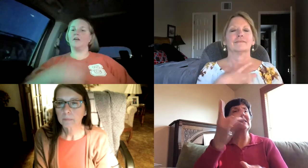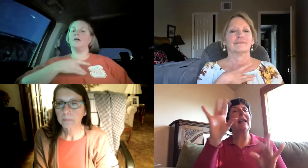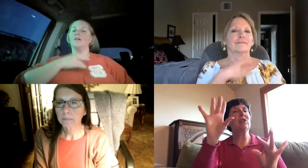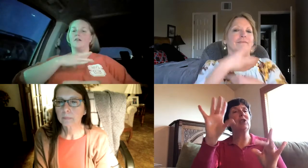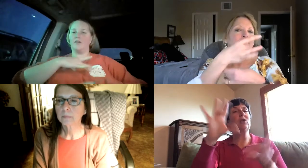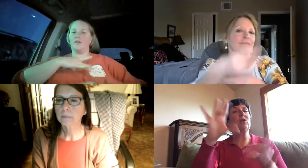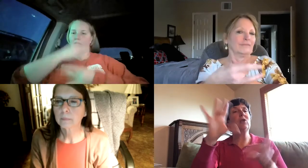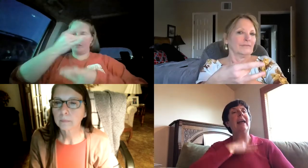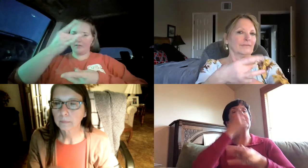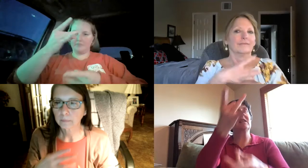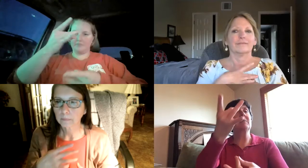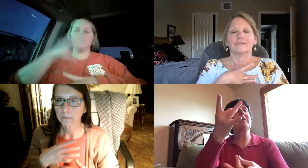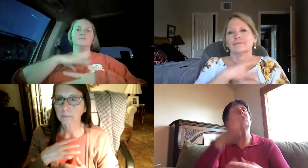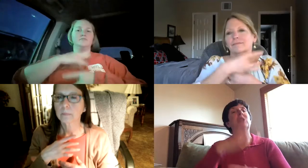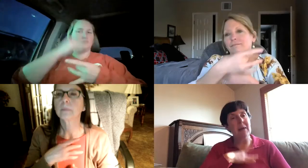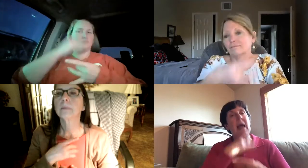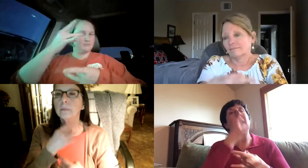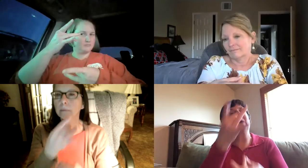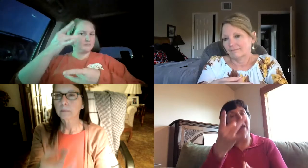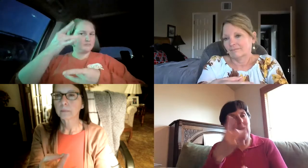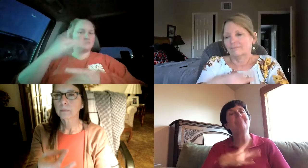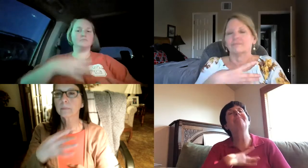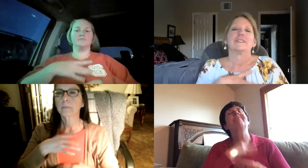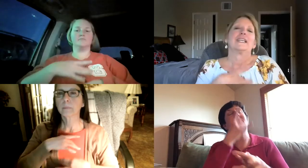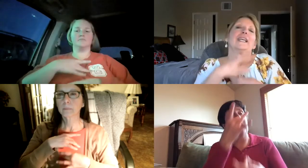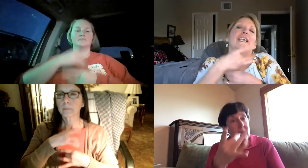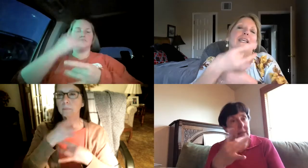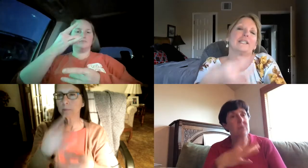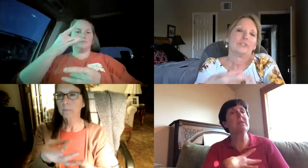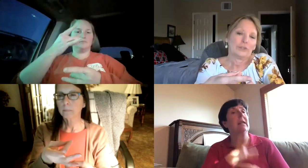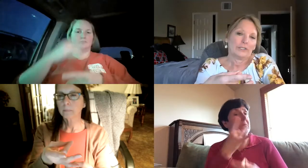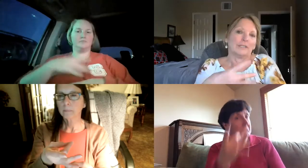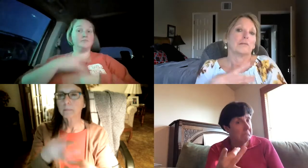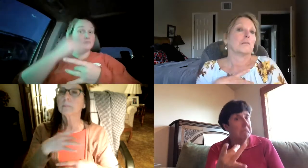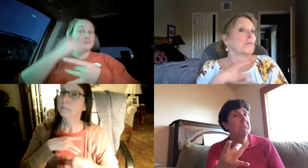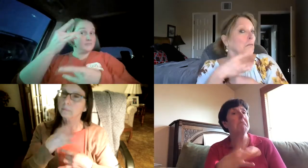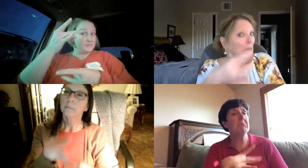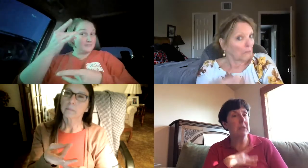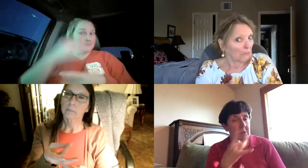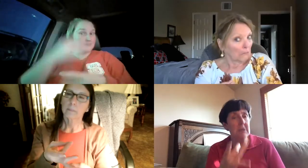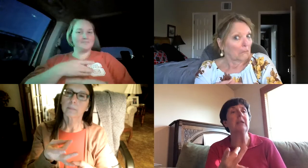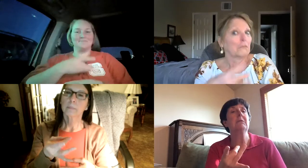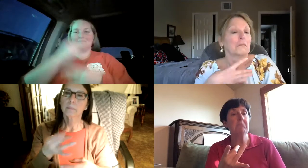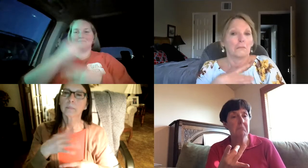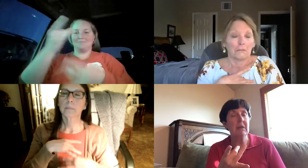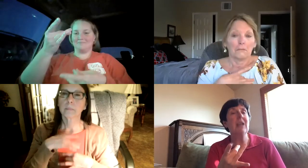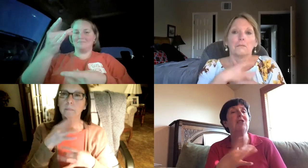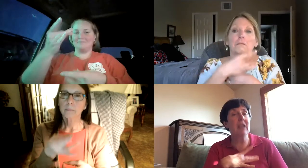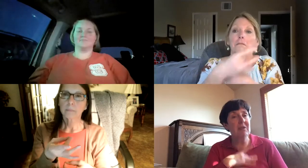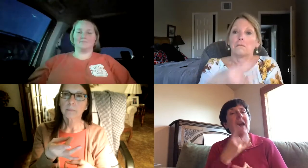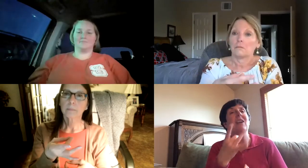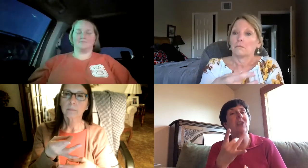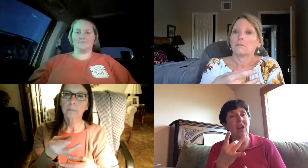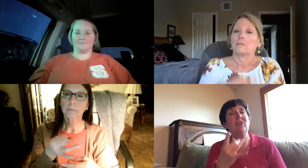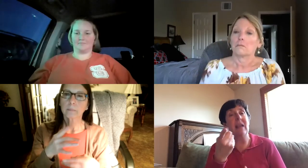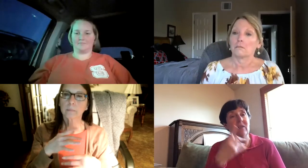Is like two likes, but you're coming up and out. Mm-hmm. Very interesting. Interesting. And you'll get